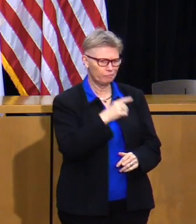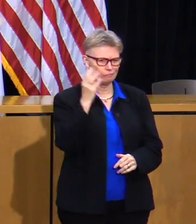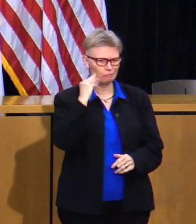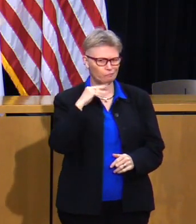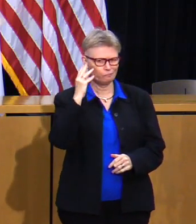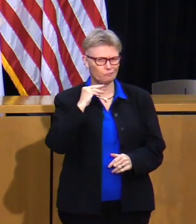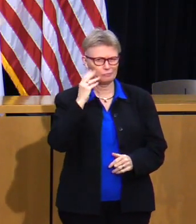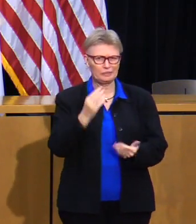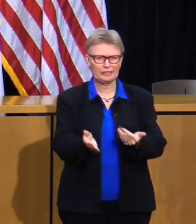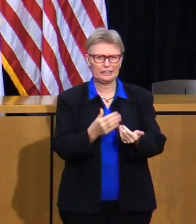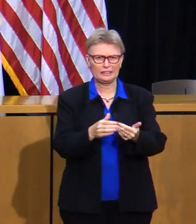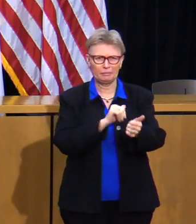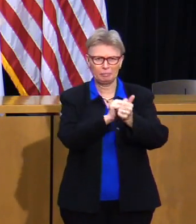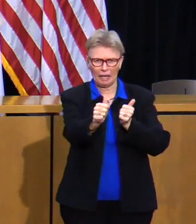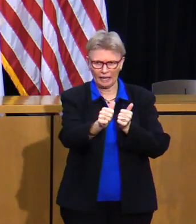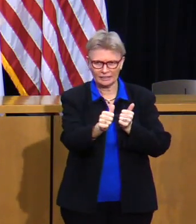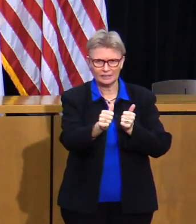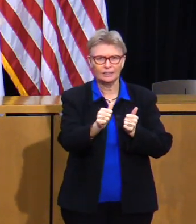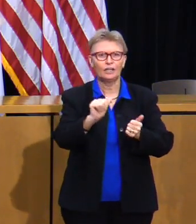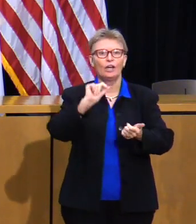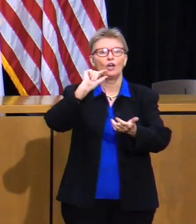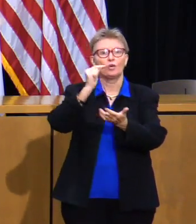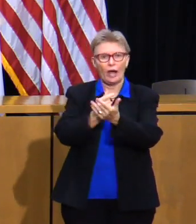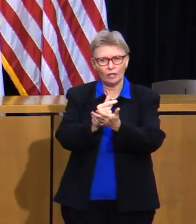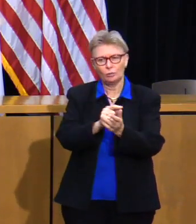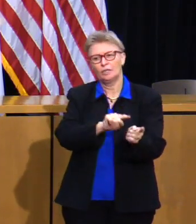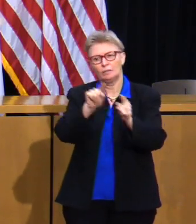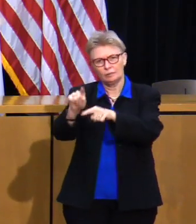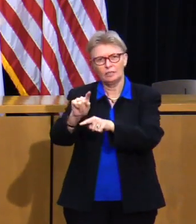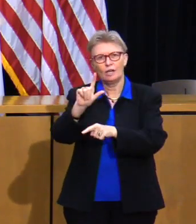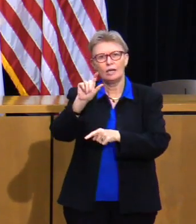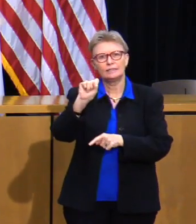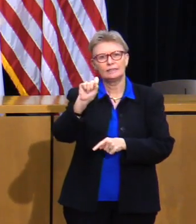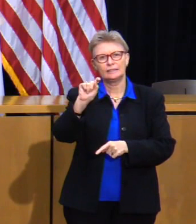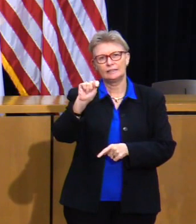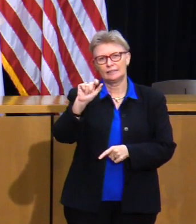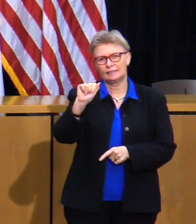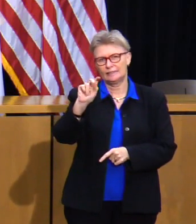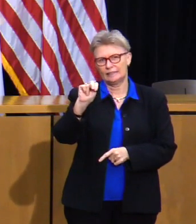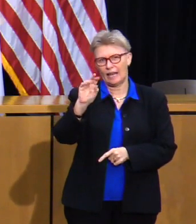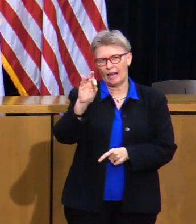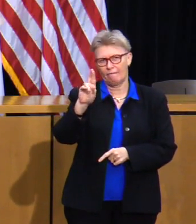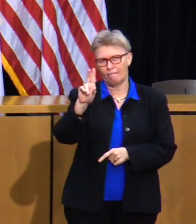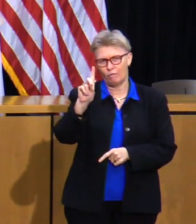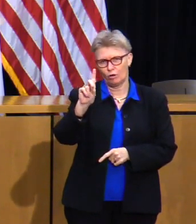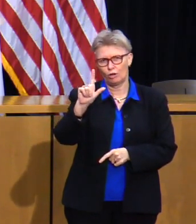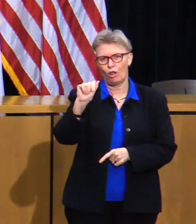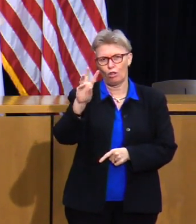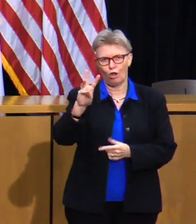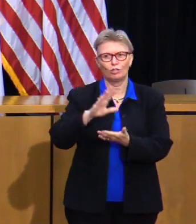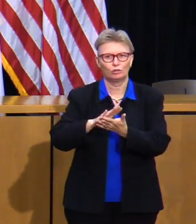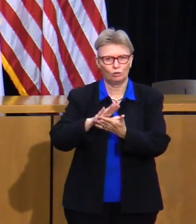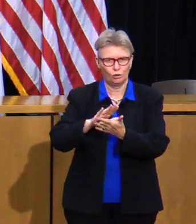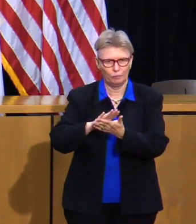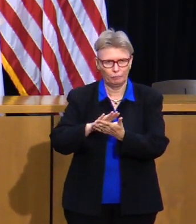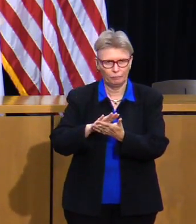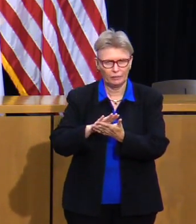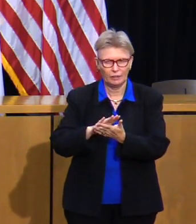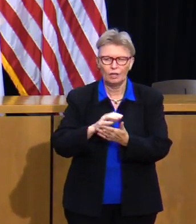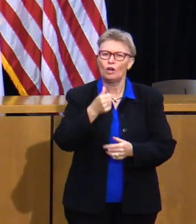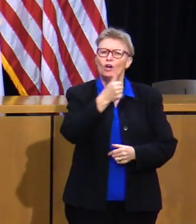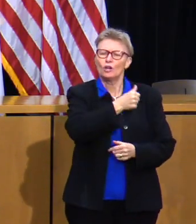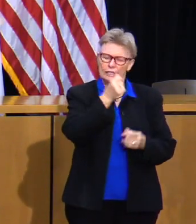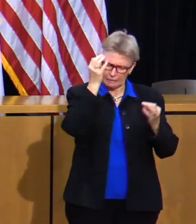enough, she attended and graduated with honors from Stanford Law School. She wanted to use her engineering ability to solve